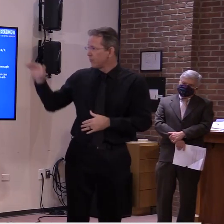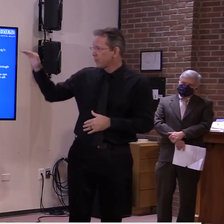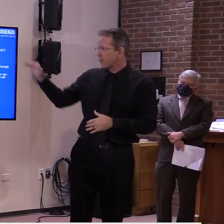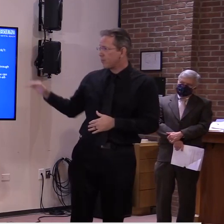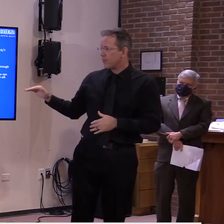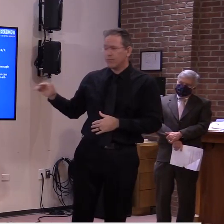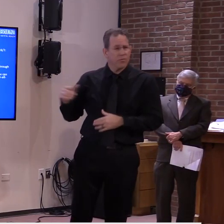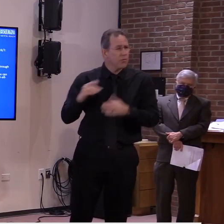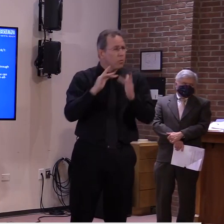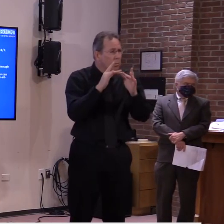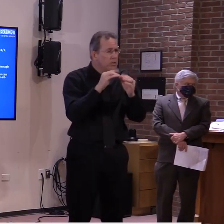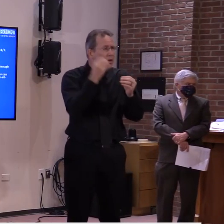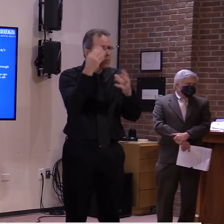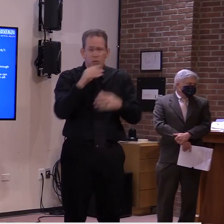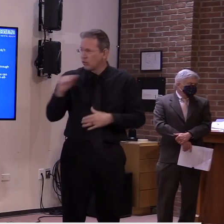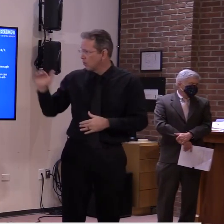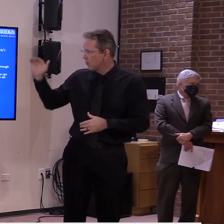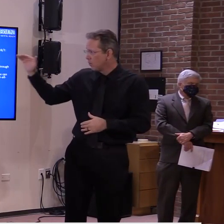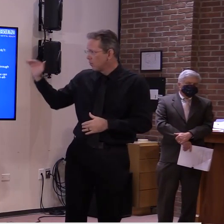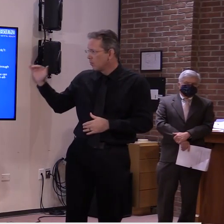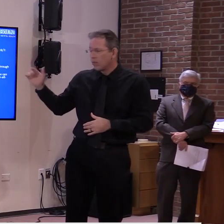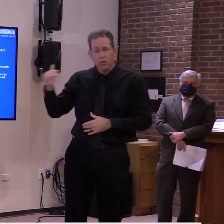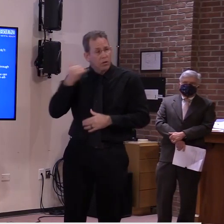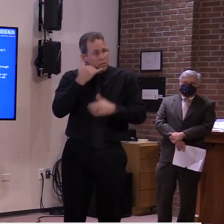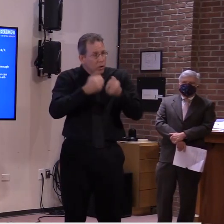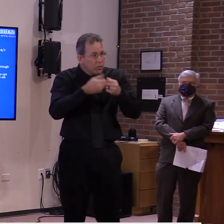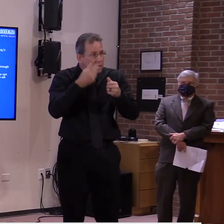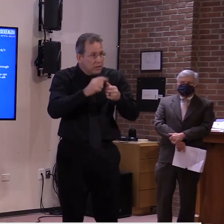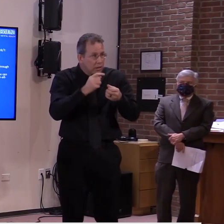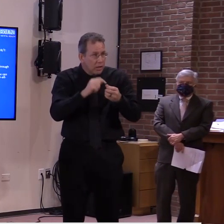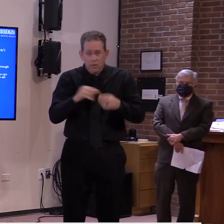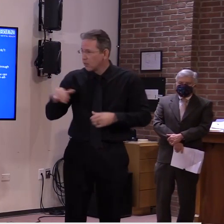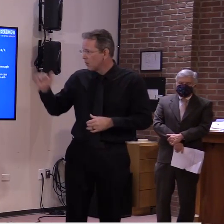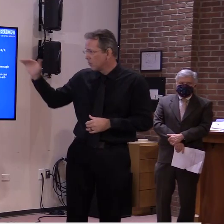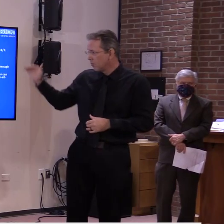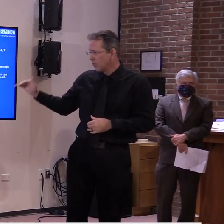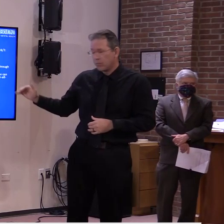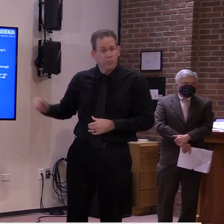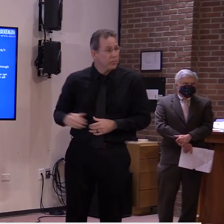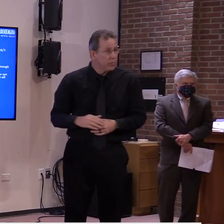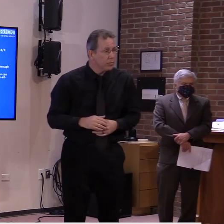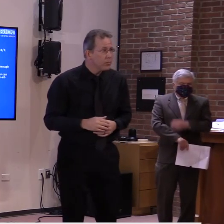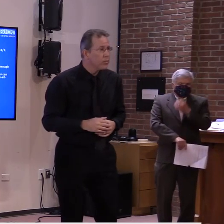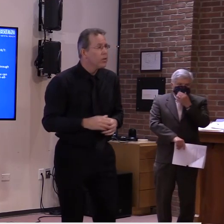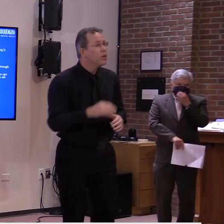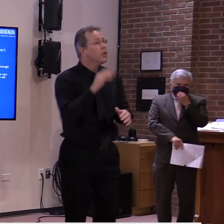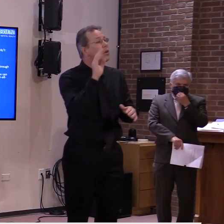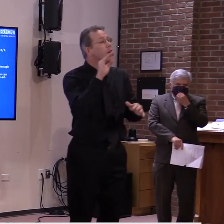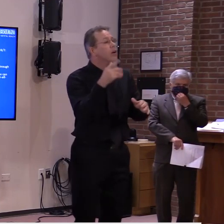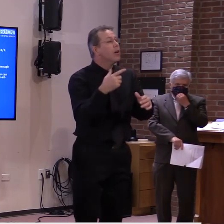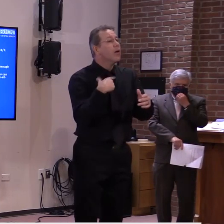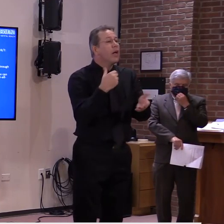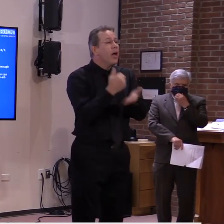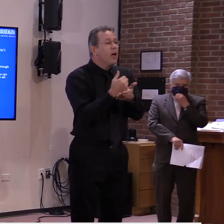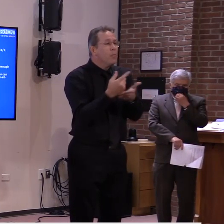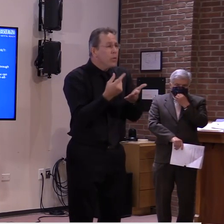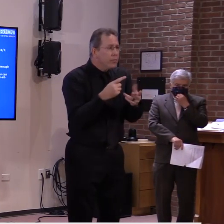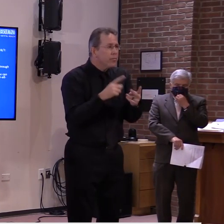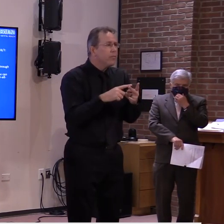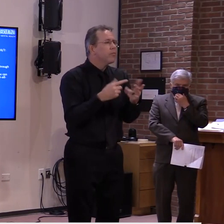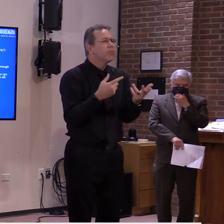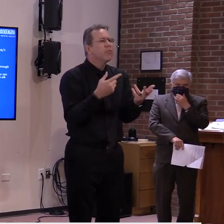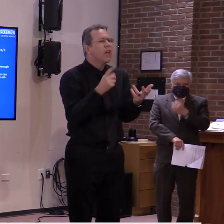Lifeline, and Vermont HealthLink. Vermont HealthLink also has particular services and supports for healthcare professionals